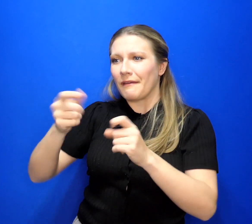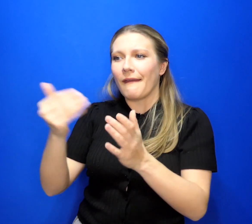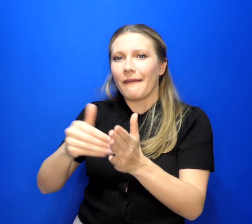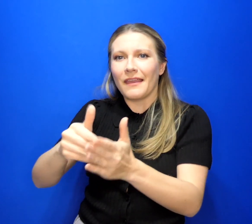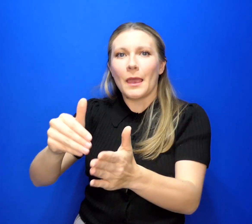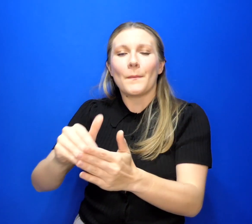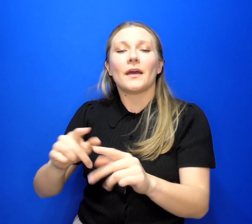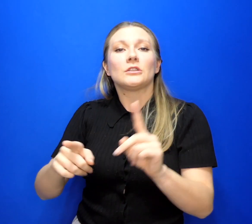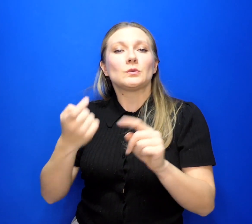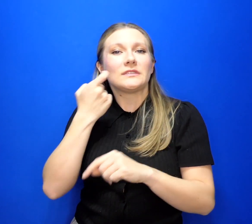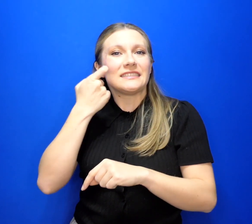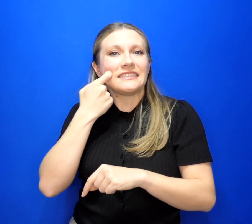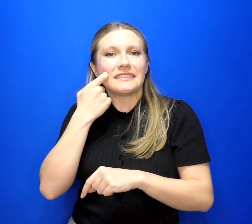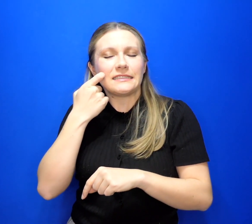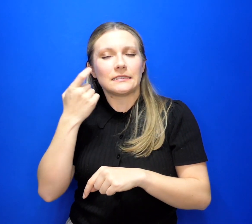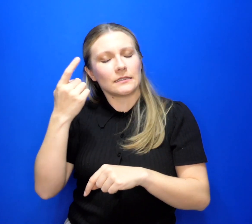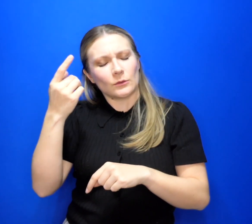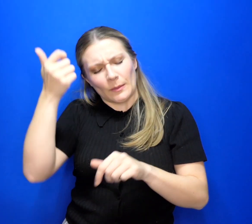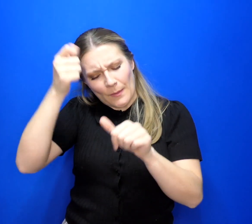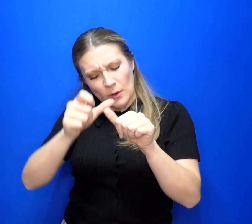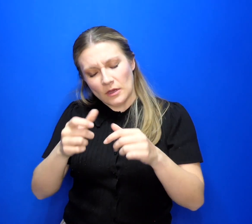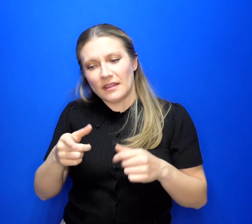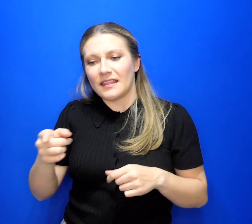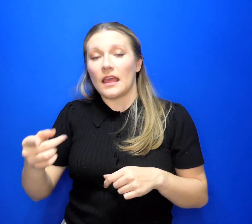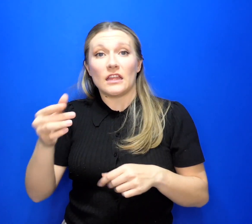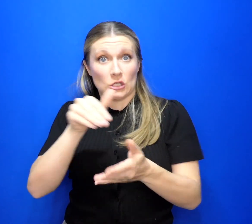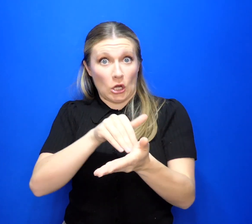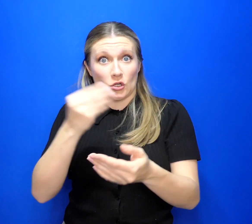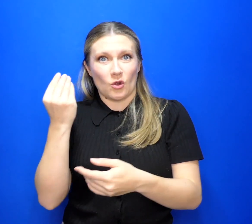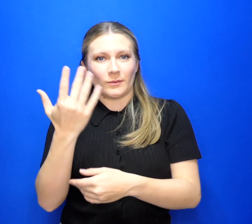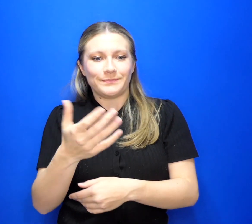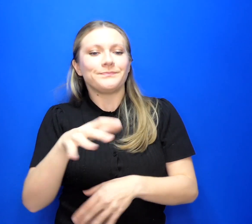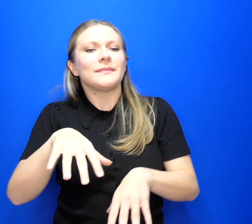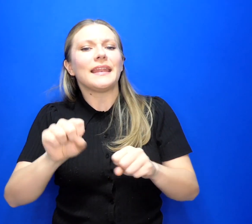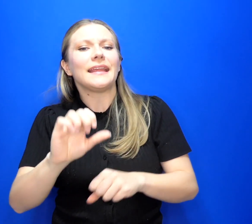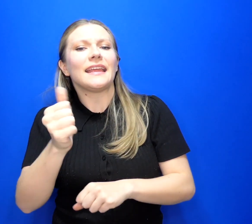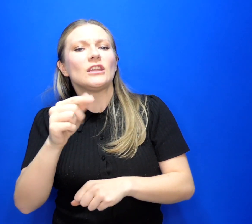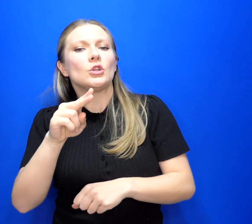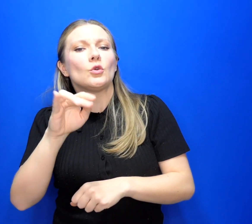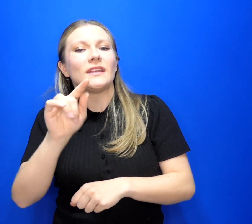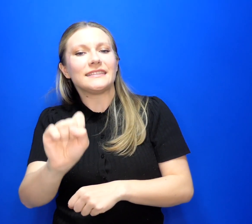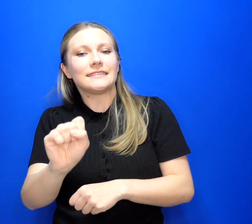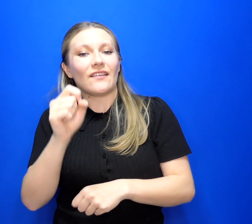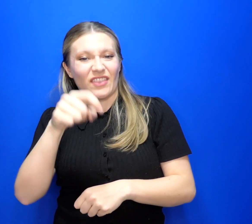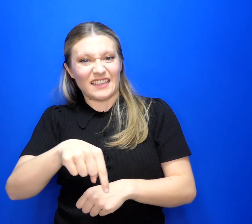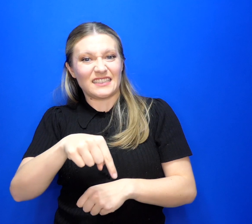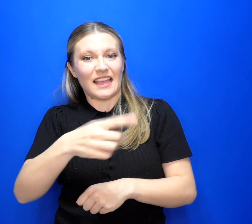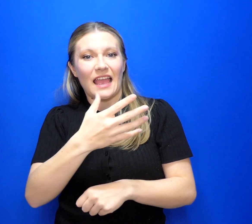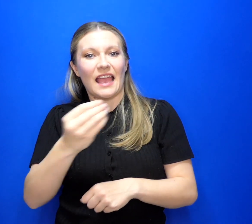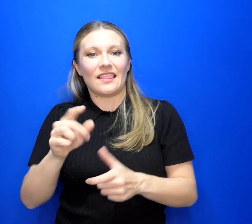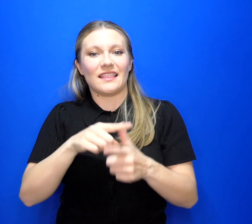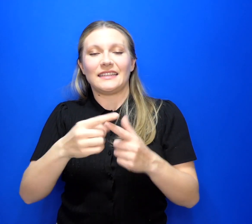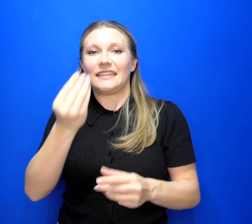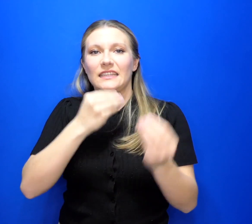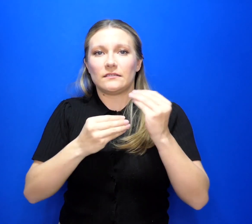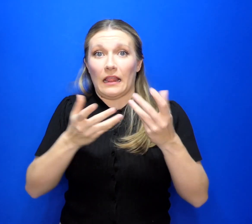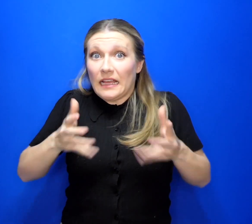but lately one that's sticking to my head where they just told her, like, here, take 10 units of this and eat. Yeah. That was it,